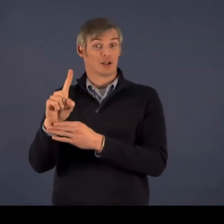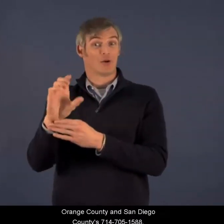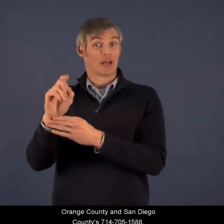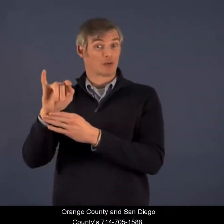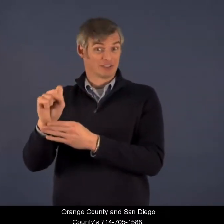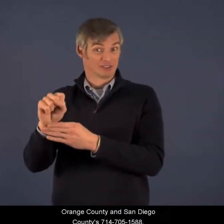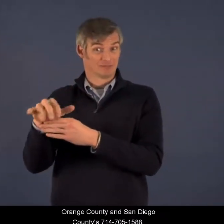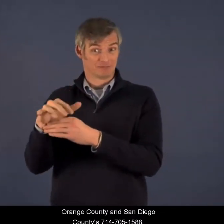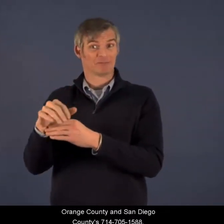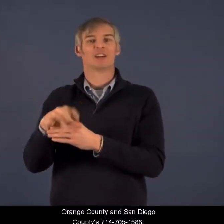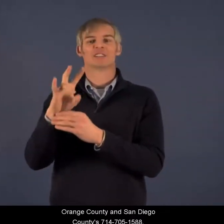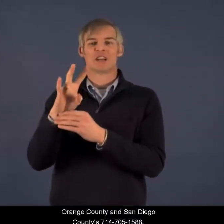Orange County and San Diego counties,